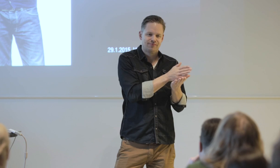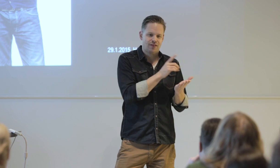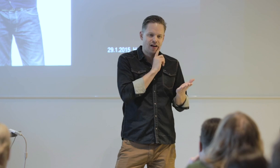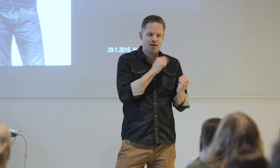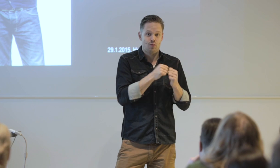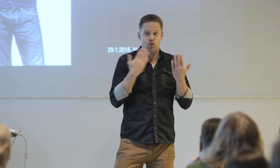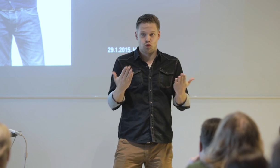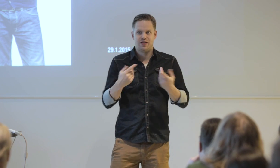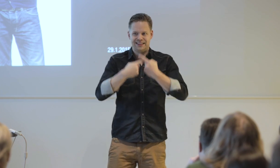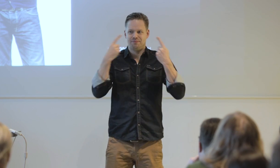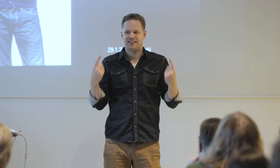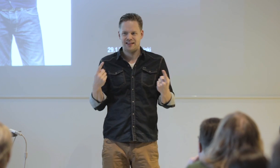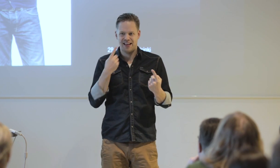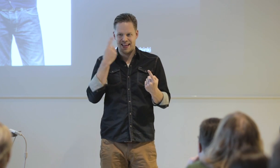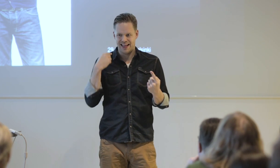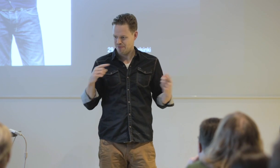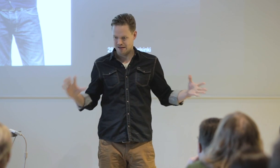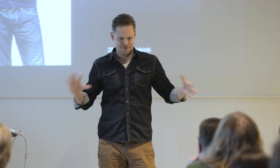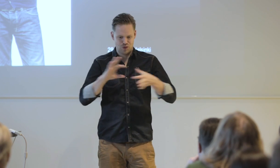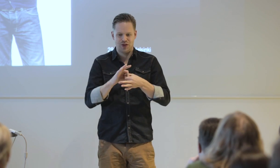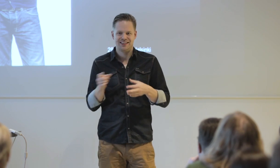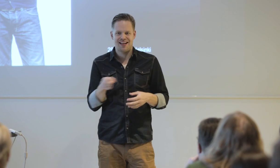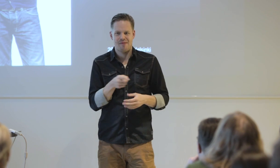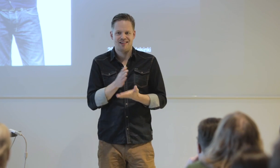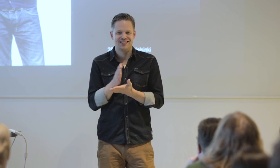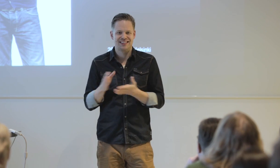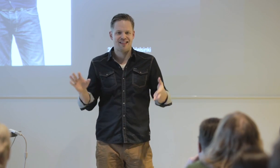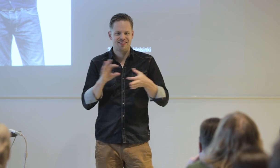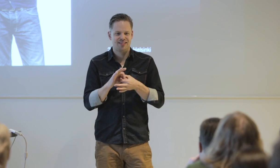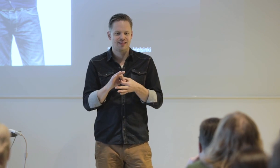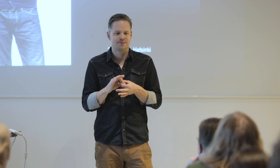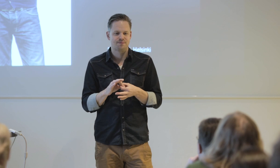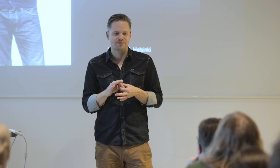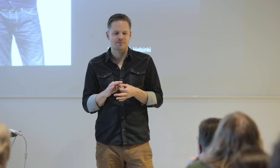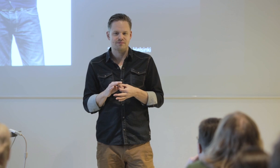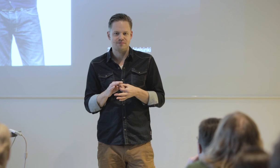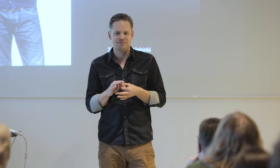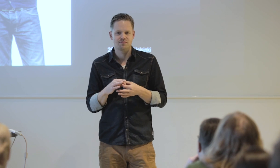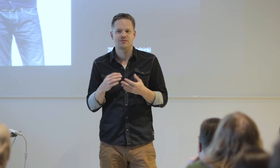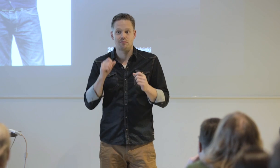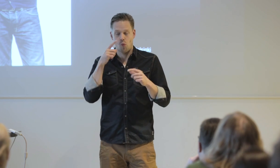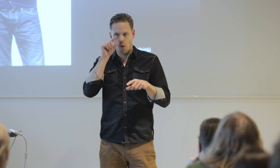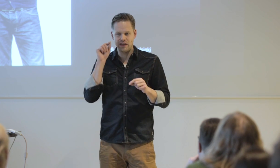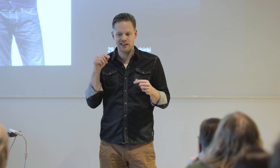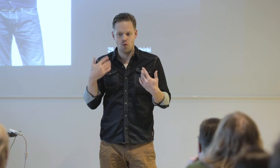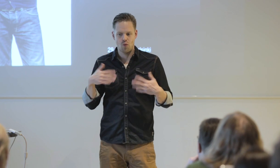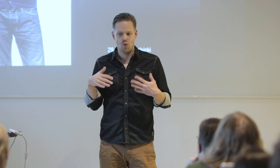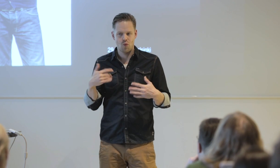doing the Signmark stuff. But now, it's for the first time that I'm combining language and Signmark together. So I noticed